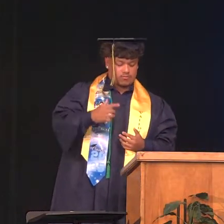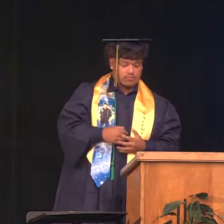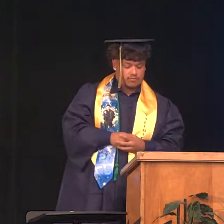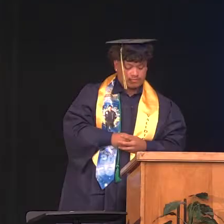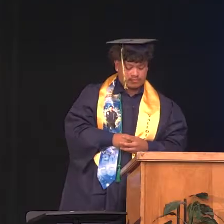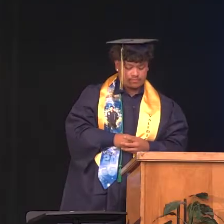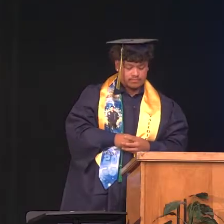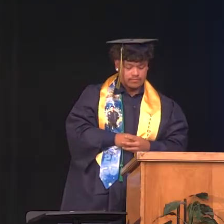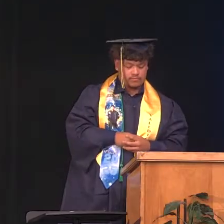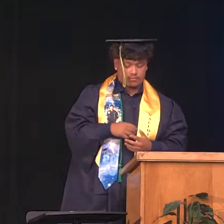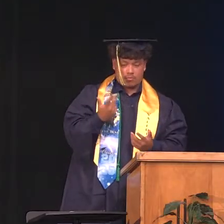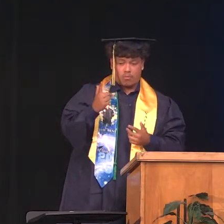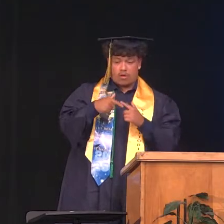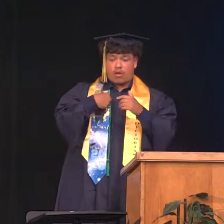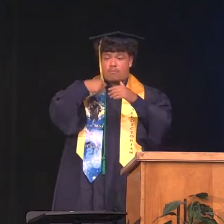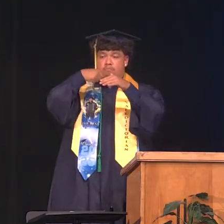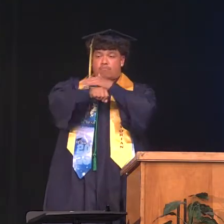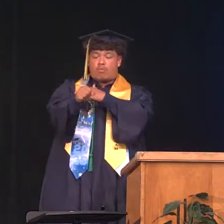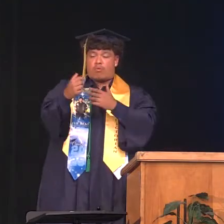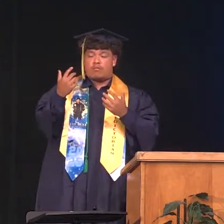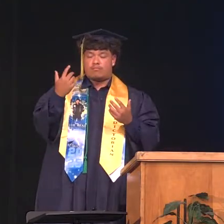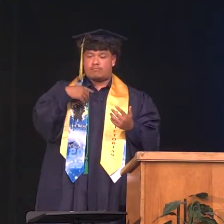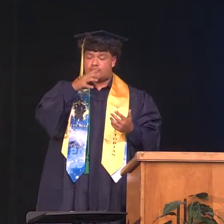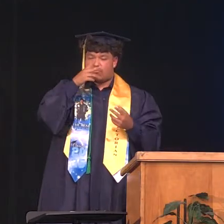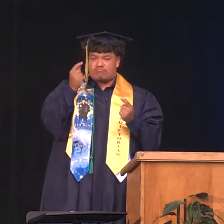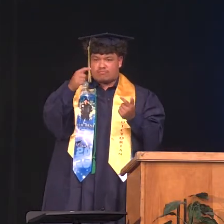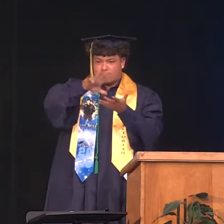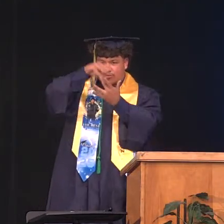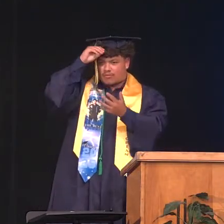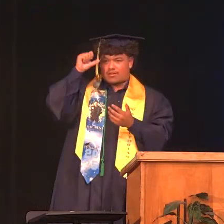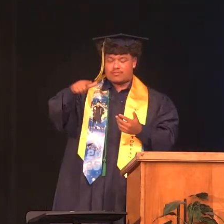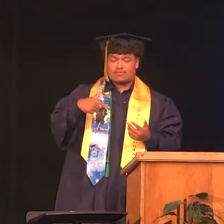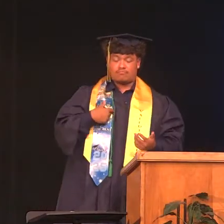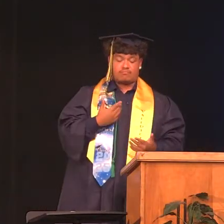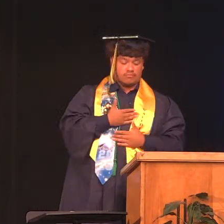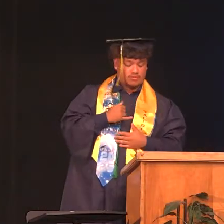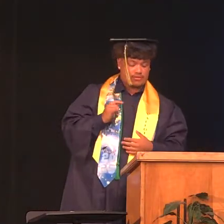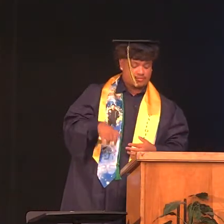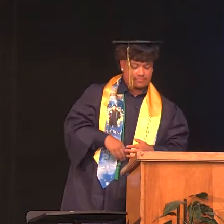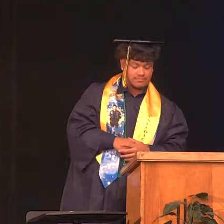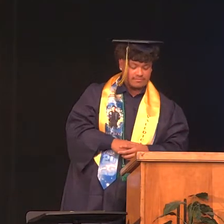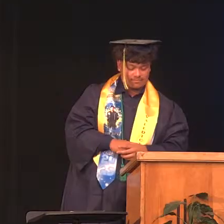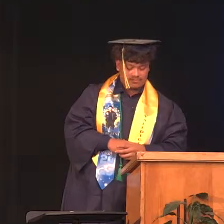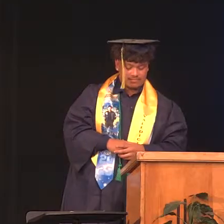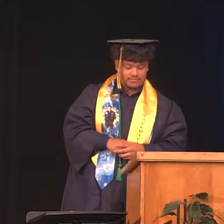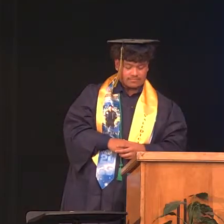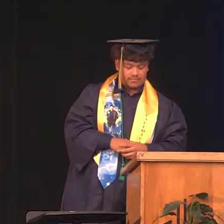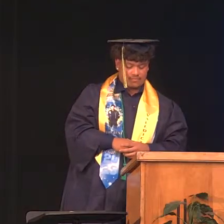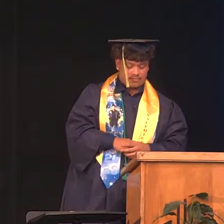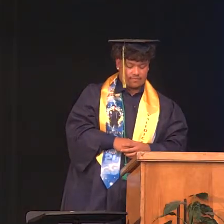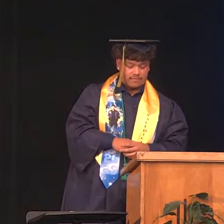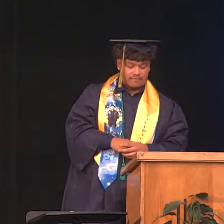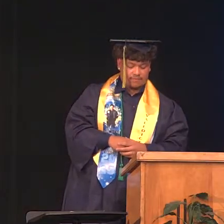my mom. When she found out that I was deaf after I was born, she immediately learned ASL, and I'm so grateful for